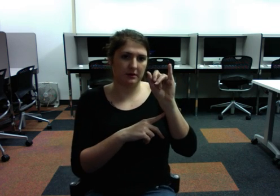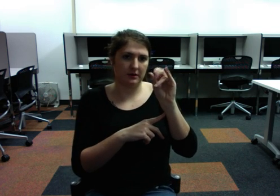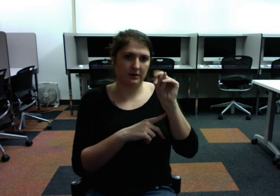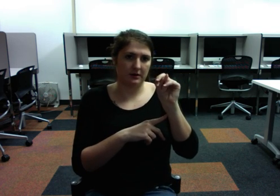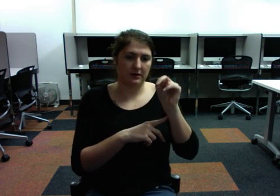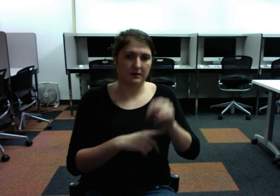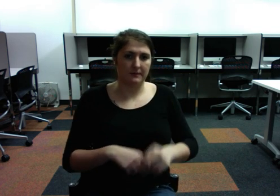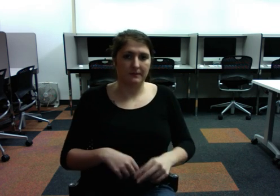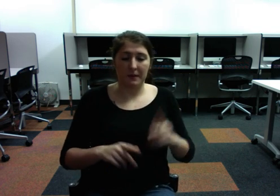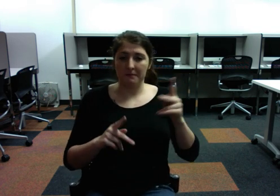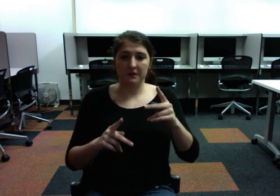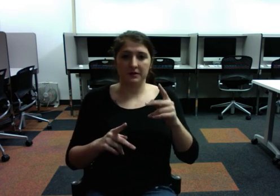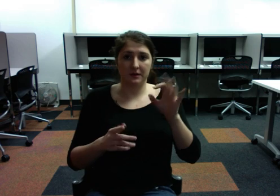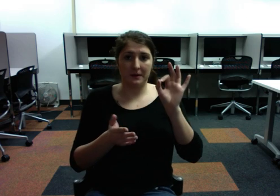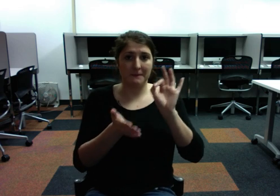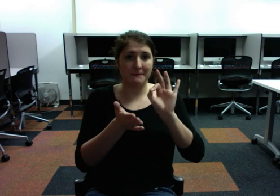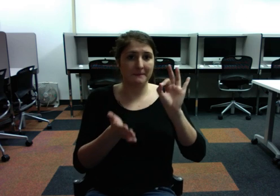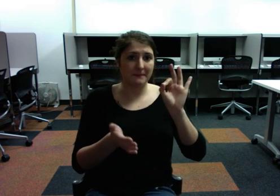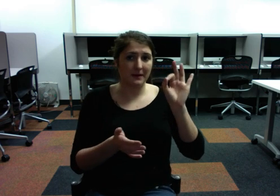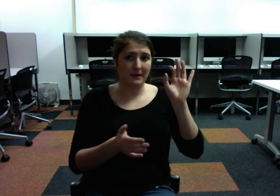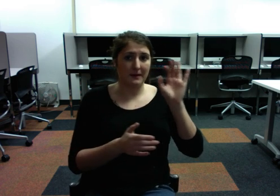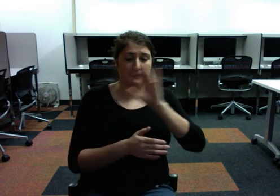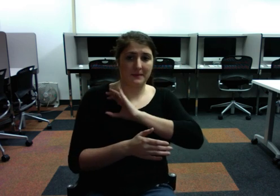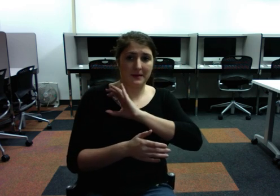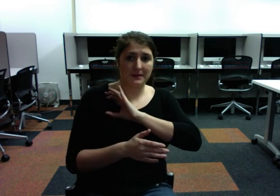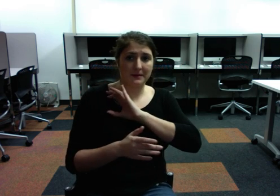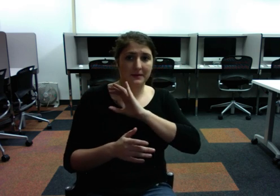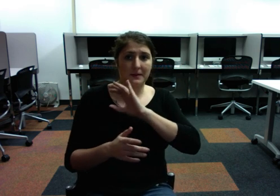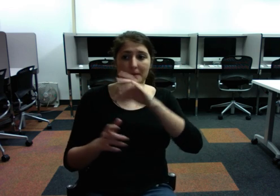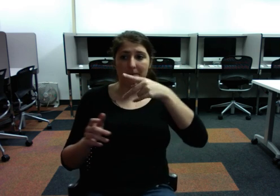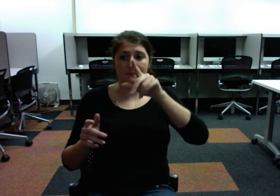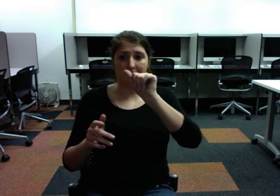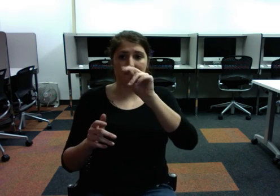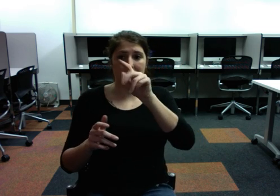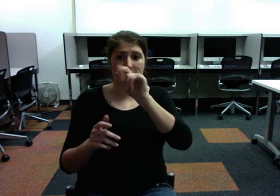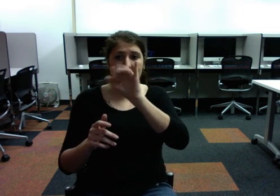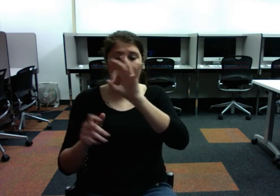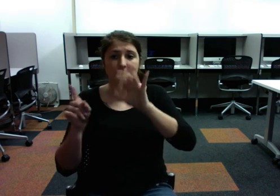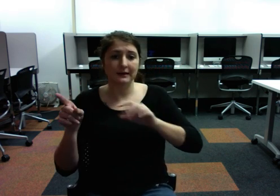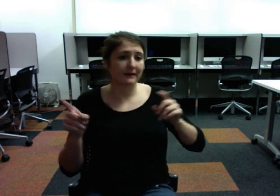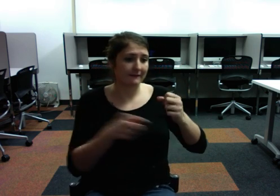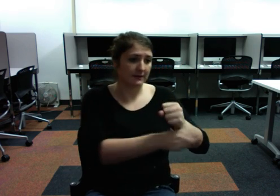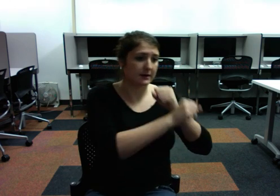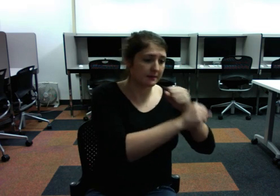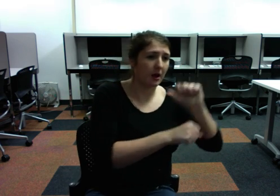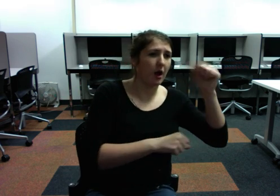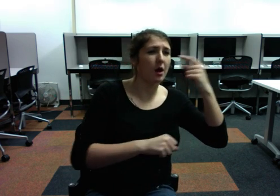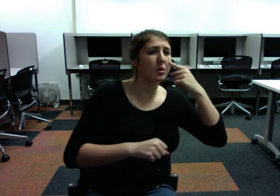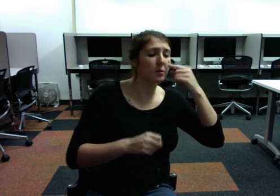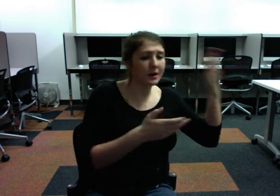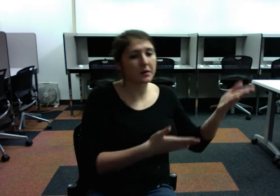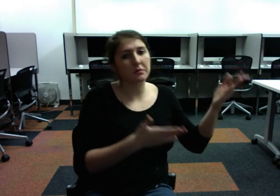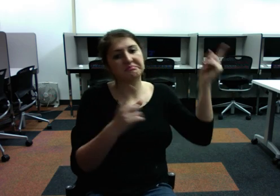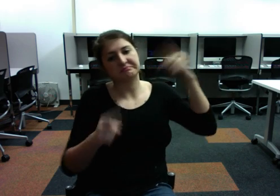That's the way it works. The plaintiff's deposed, then the defendant's deposed, then other witnesses are deposed. And a deposition is simply